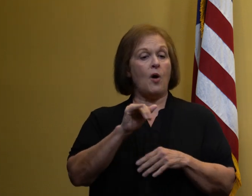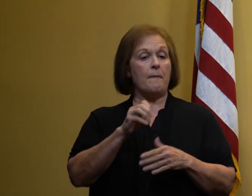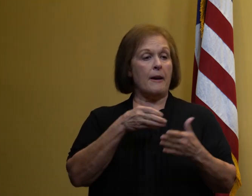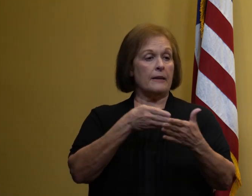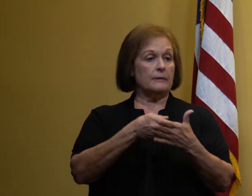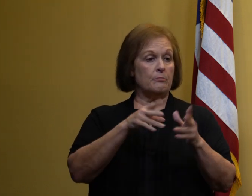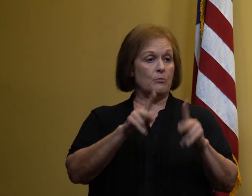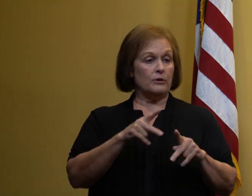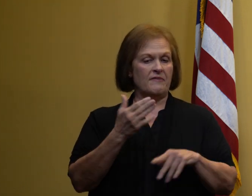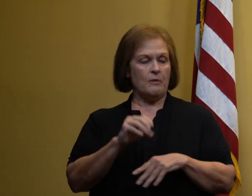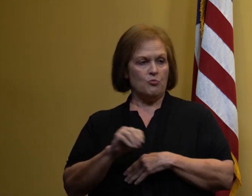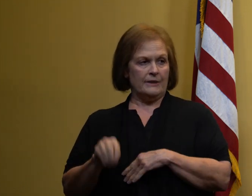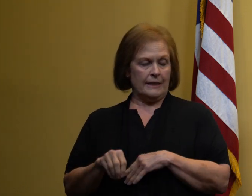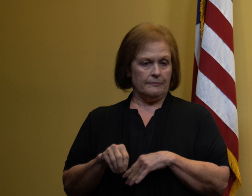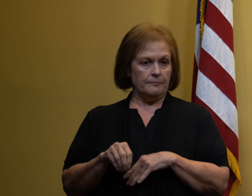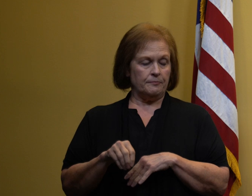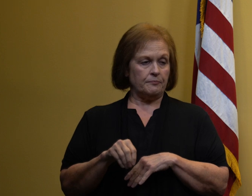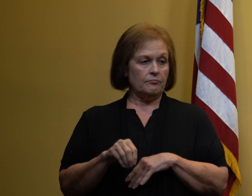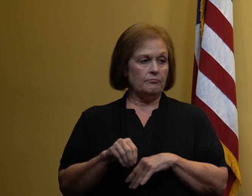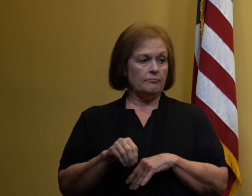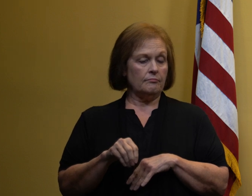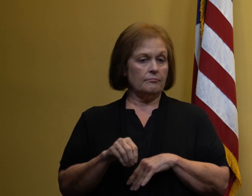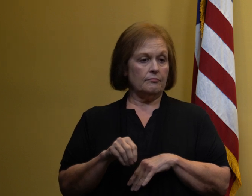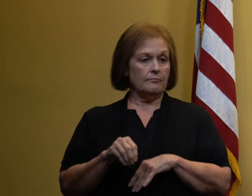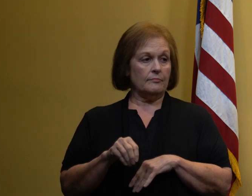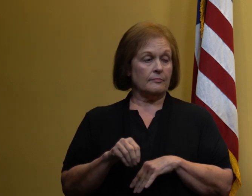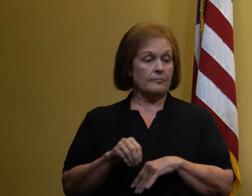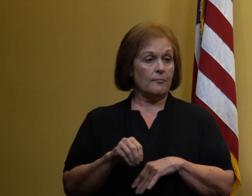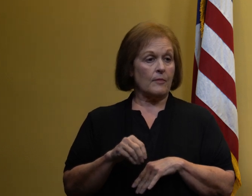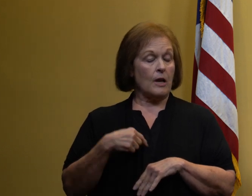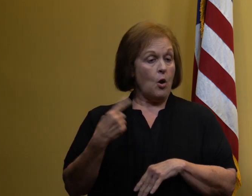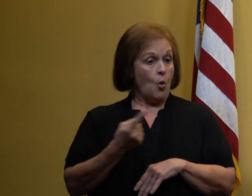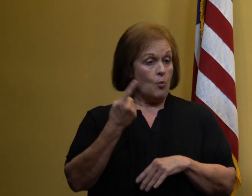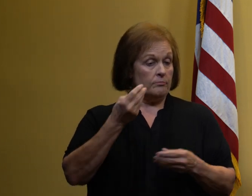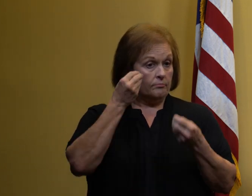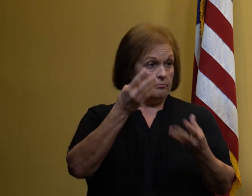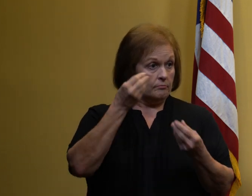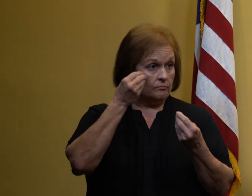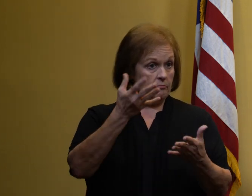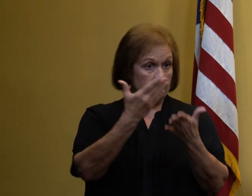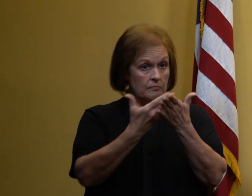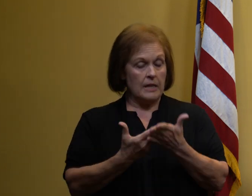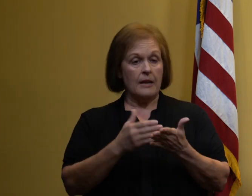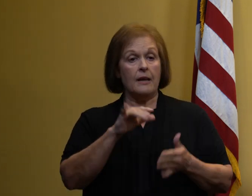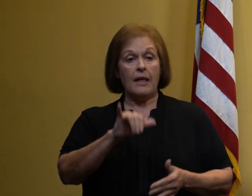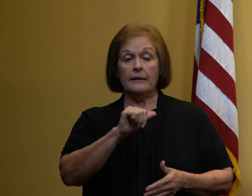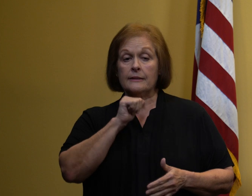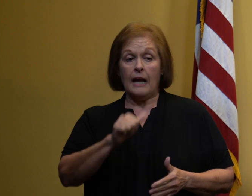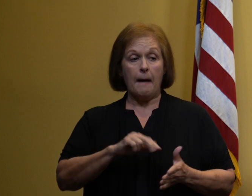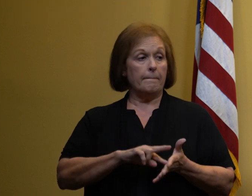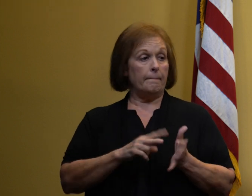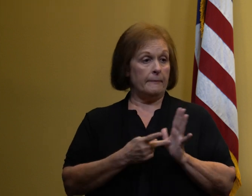down 15%. And as I always do in terms of giving the data and giving the stats, it doesn't mean,